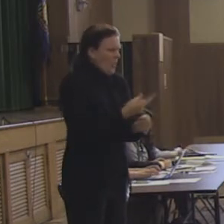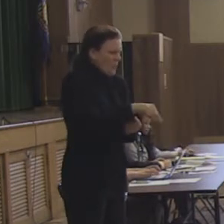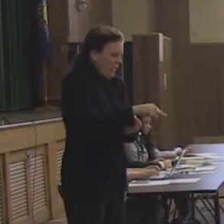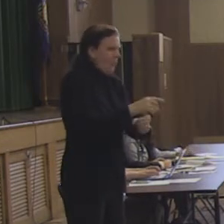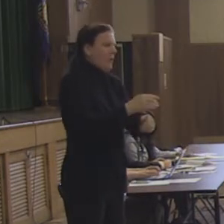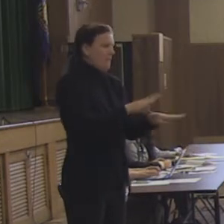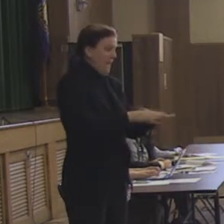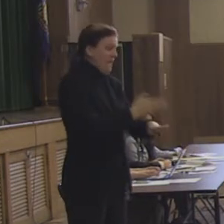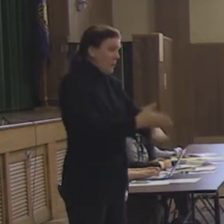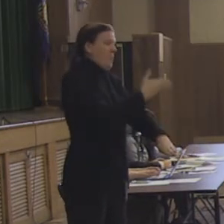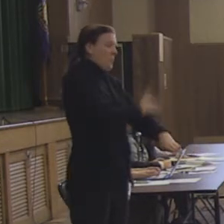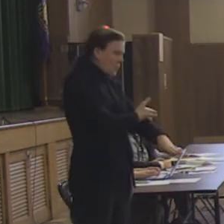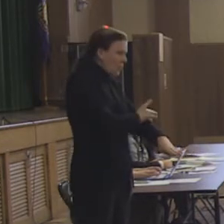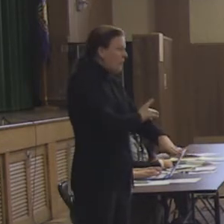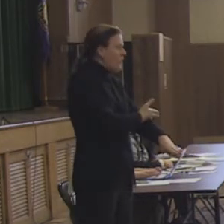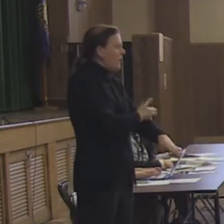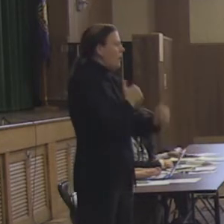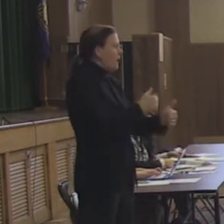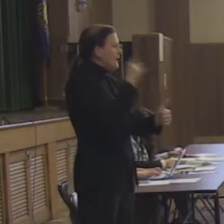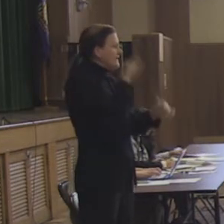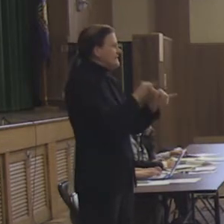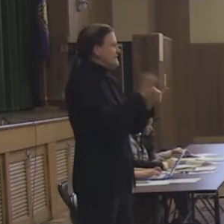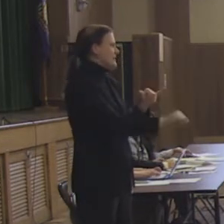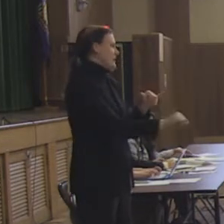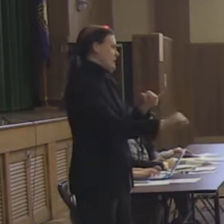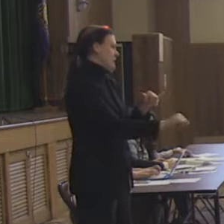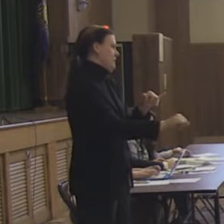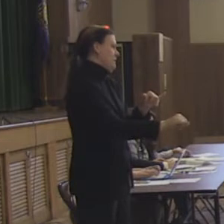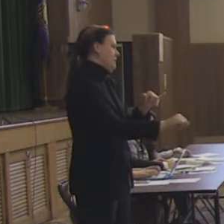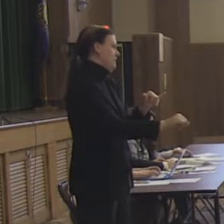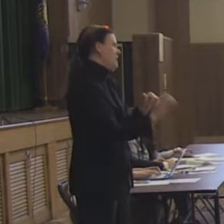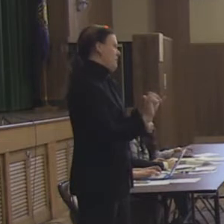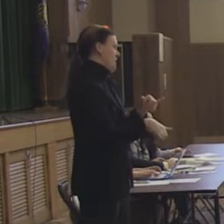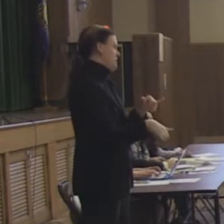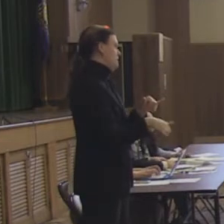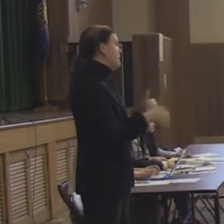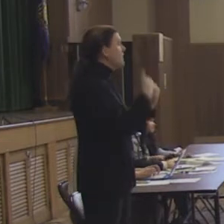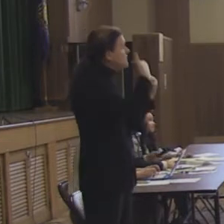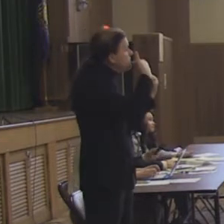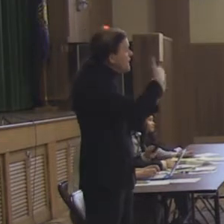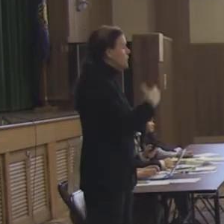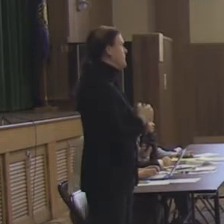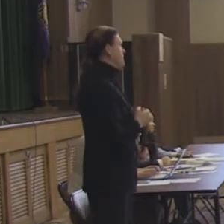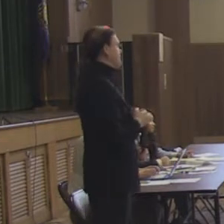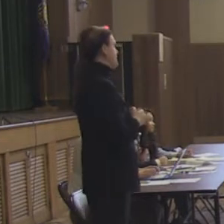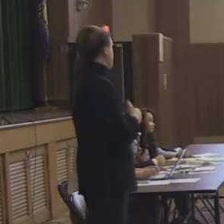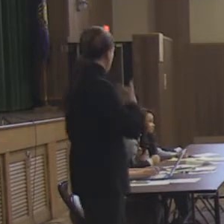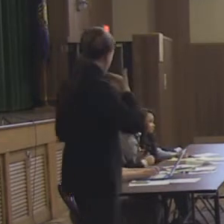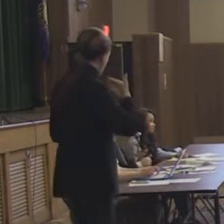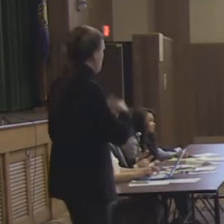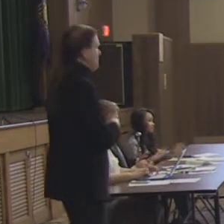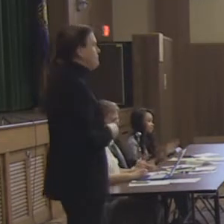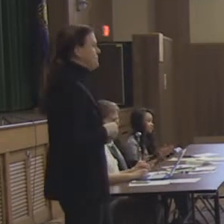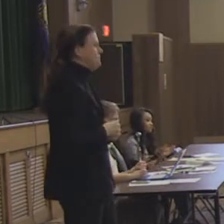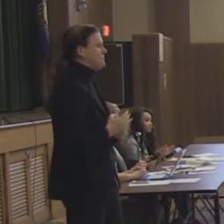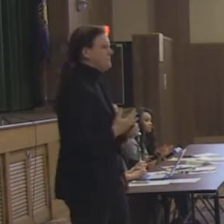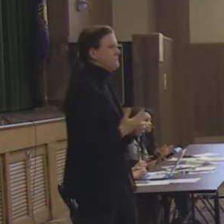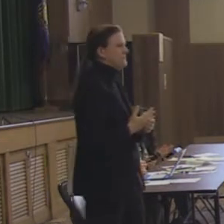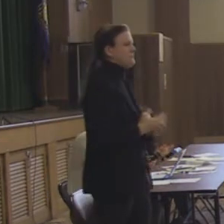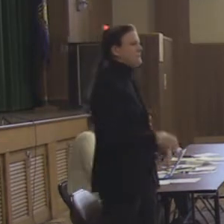put in schools to keep kids in school but help them with their behavior. Mm-hmm. Thank you so much. Thank you.